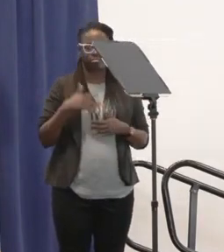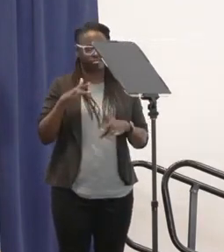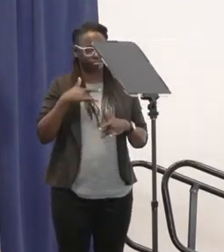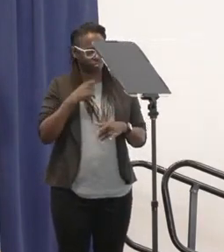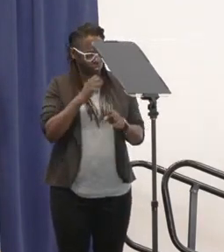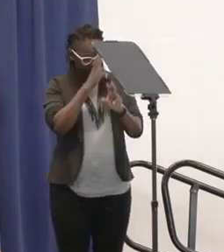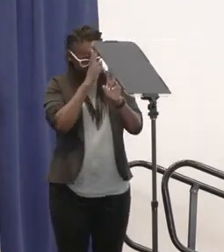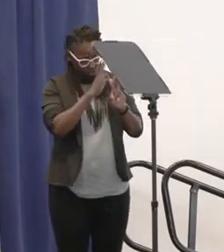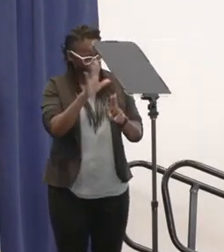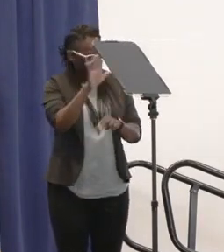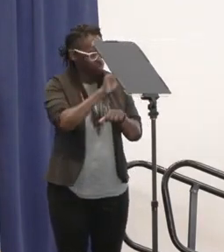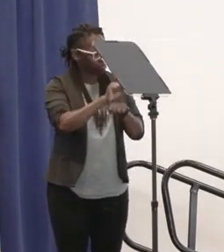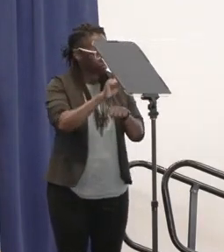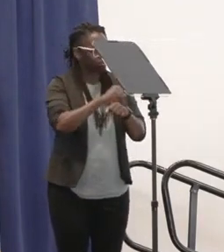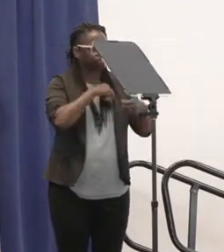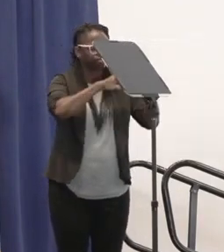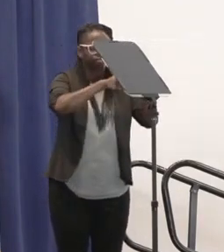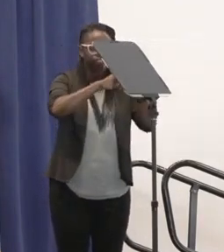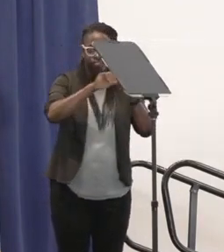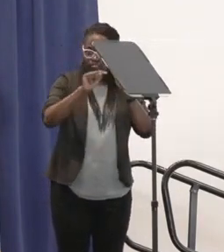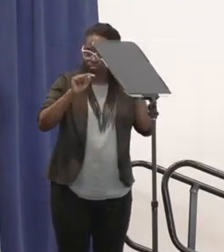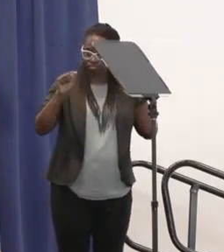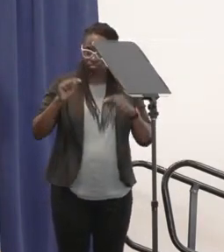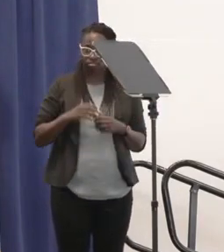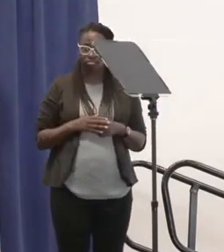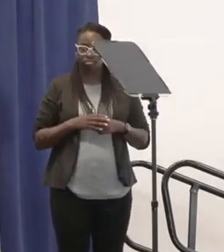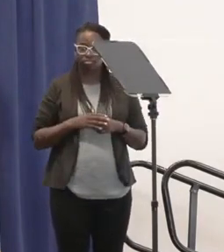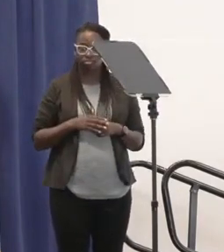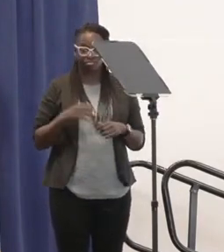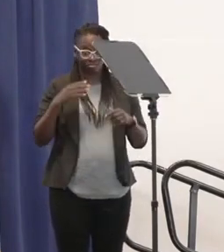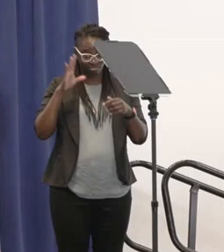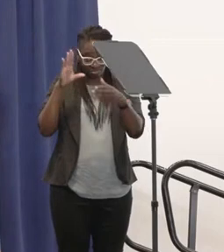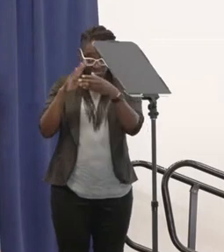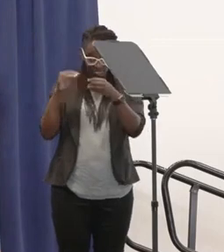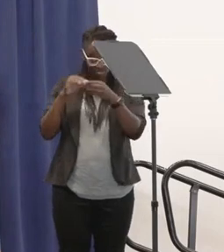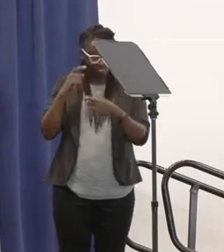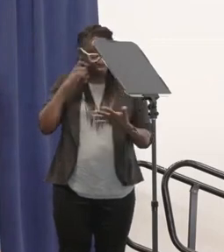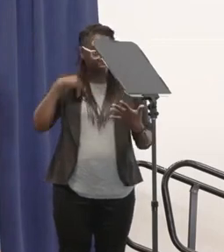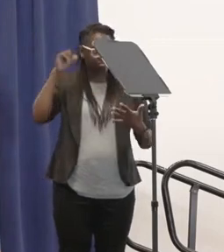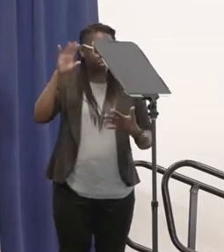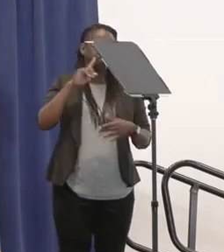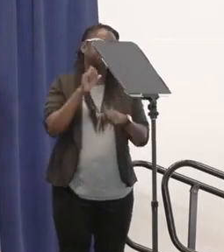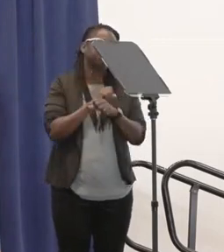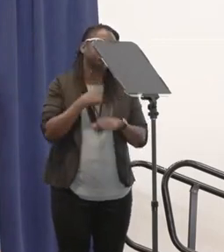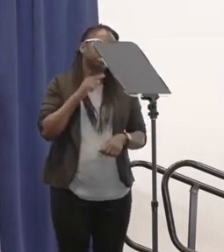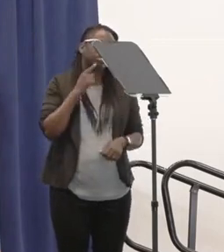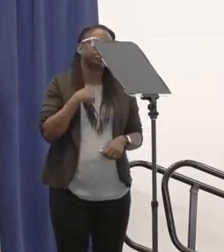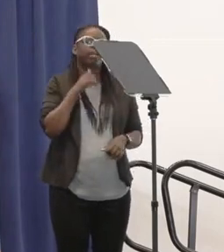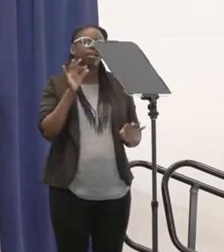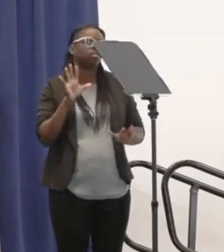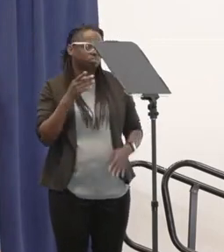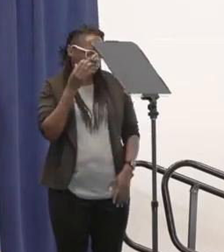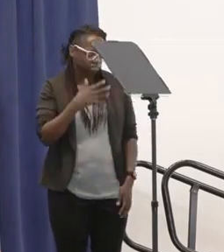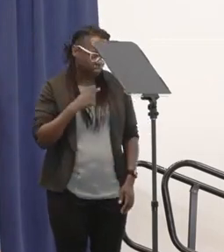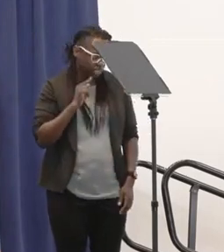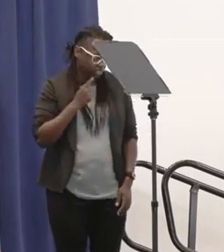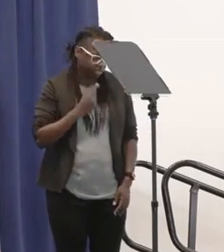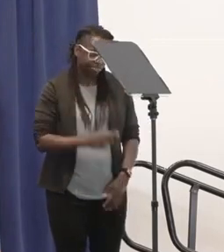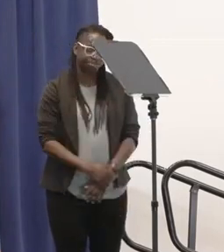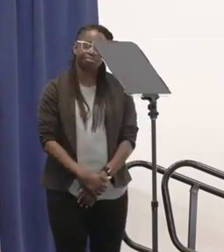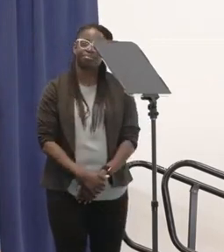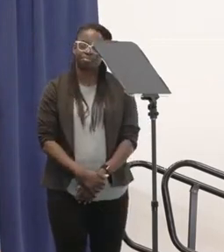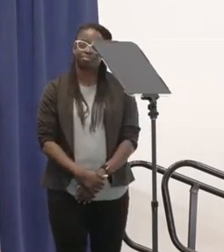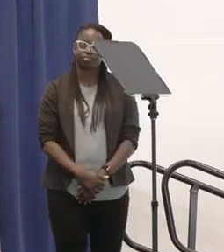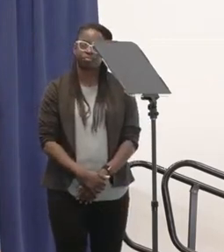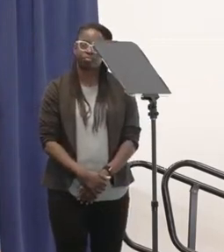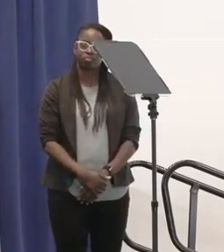of you, I mean it. Like many of you, I was deeply disappointed with the Supreme Court's affirmative action decision,